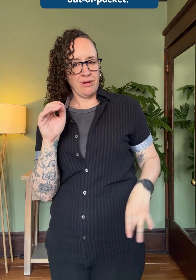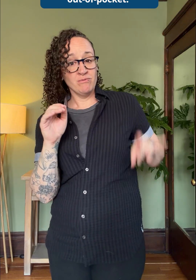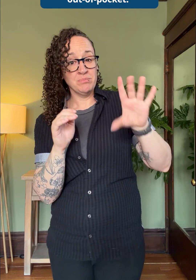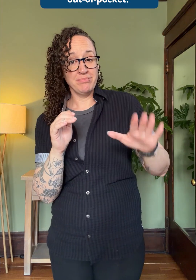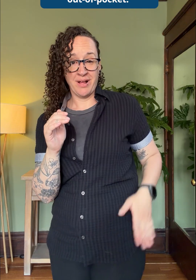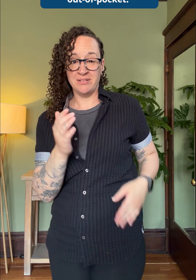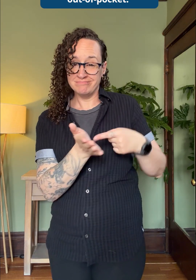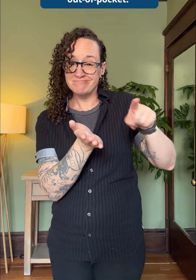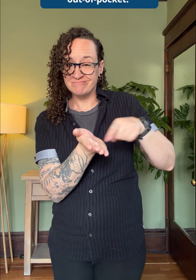pocket.